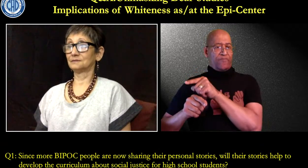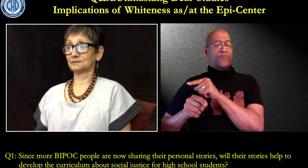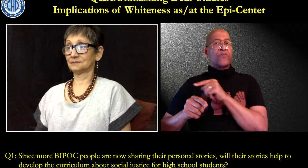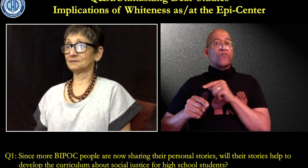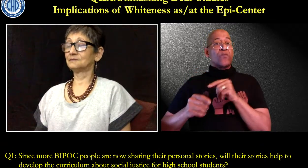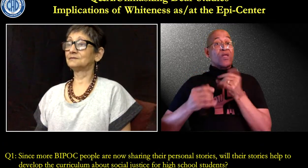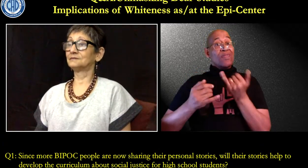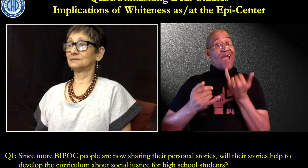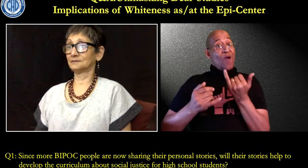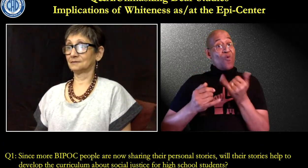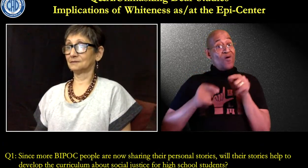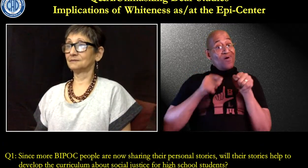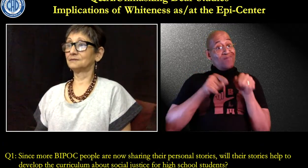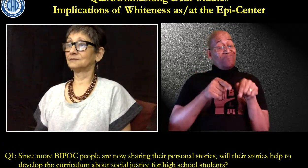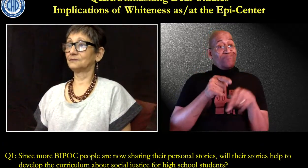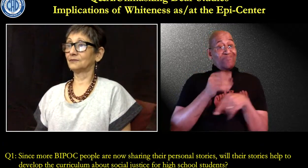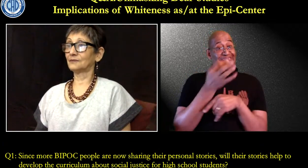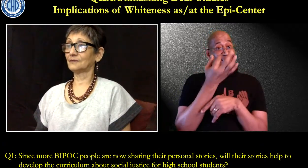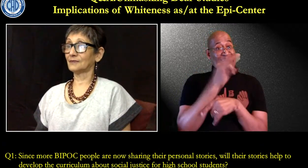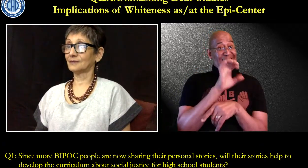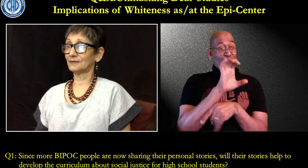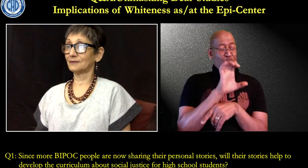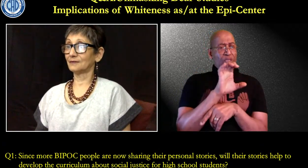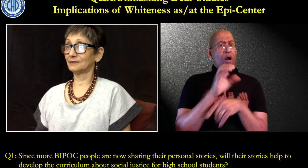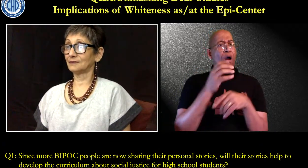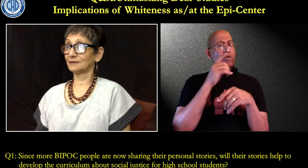There still needs to be more.